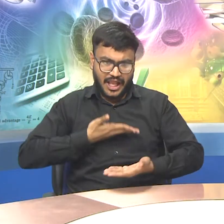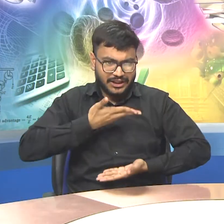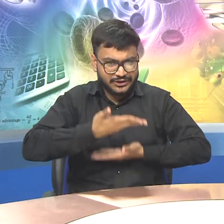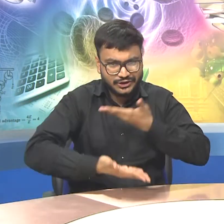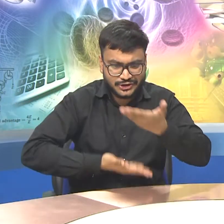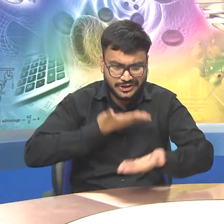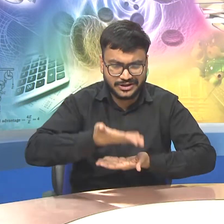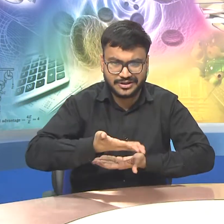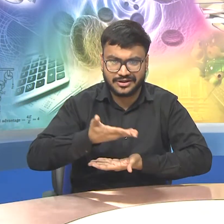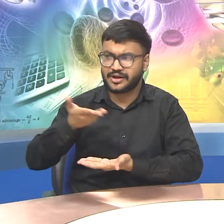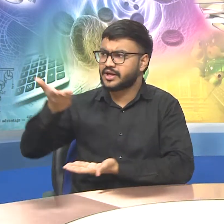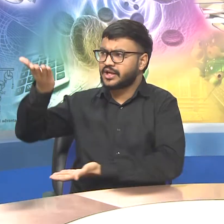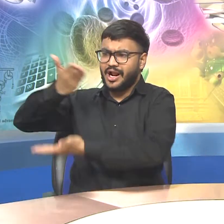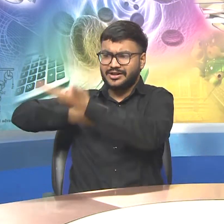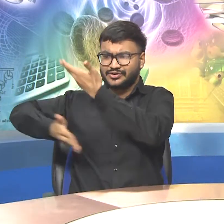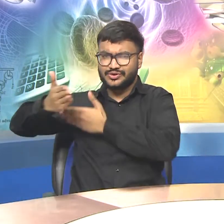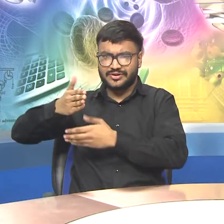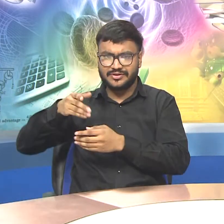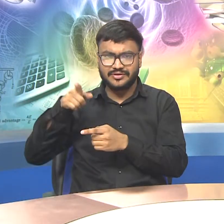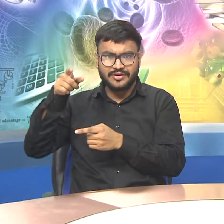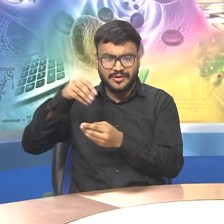the teach will be